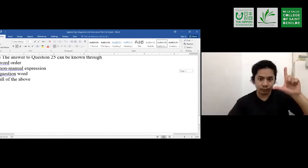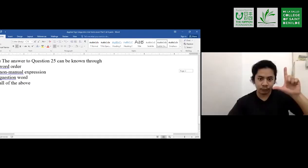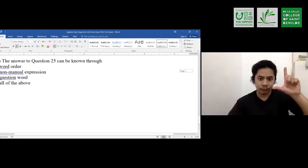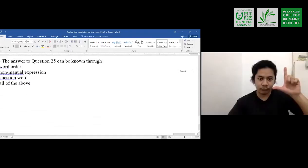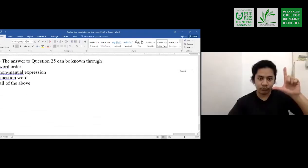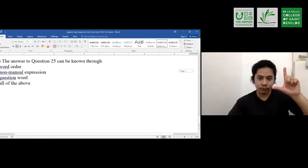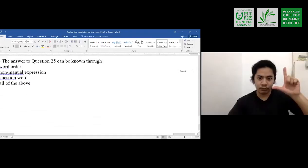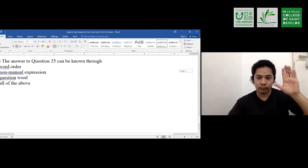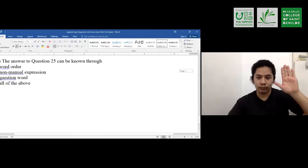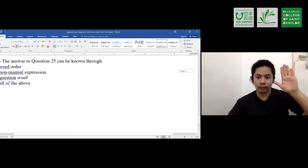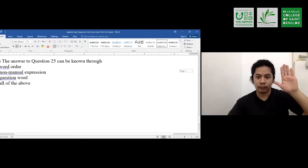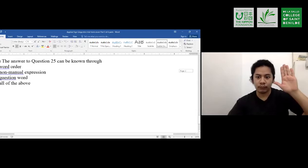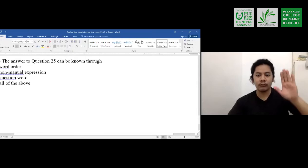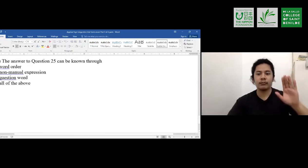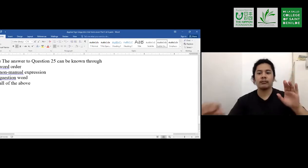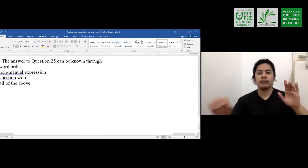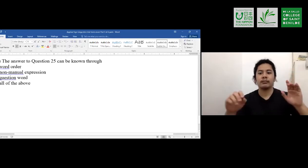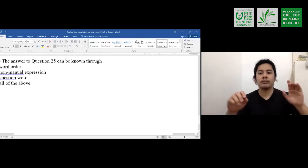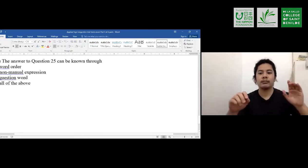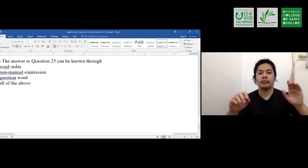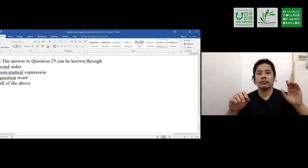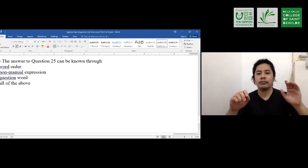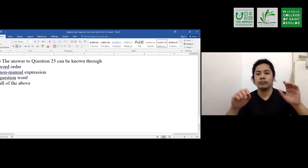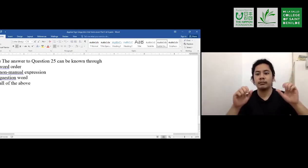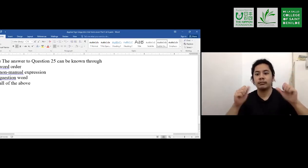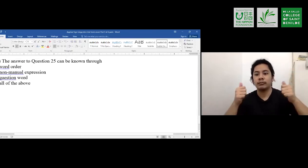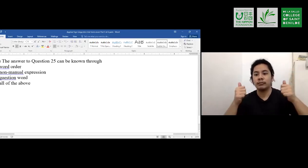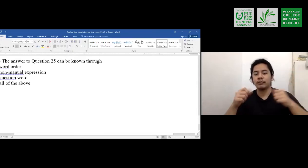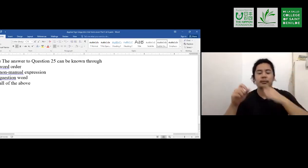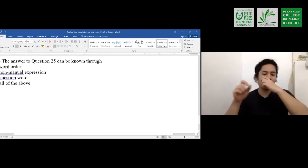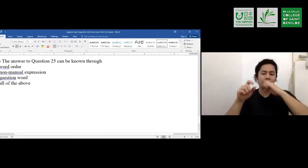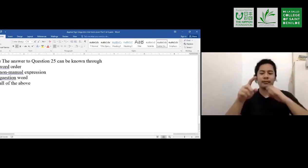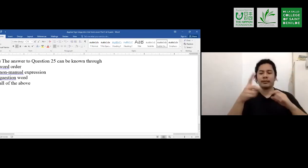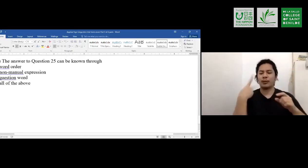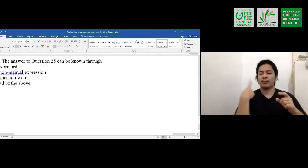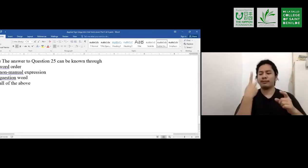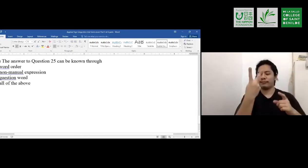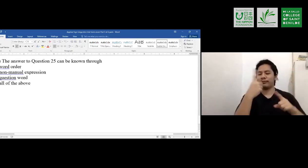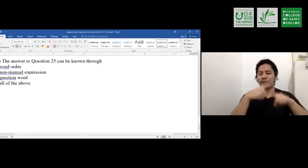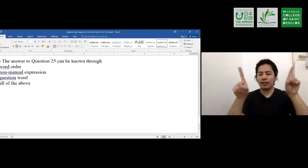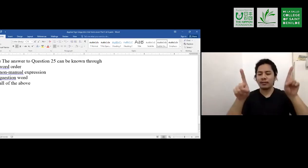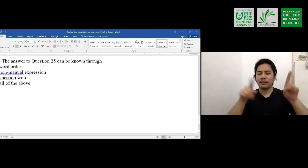Okay. This one is more clear that, yes, Scott?